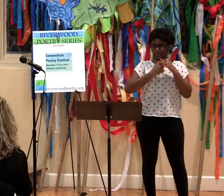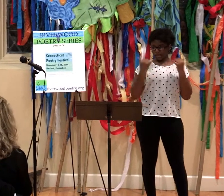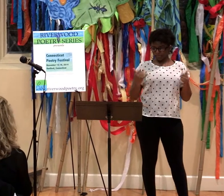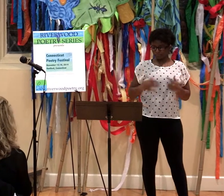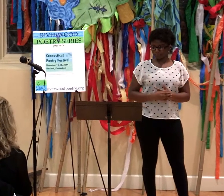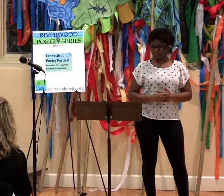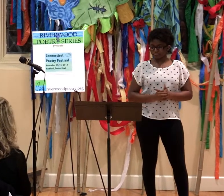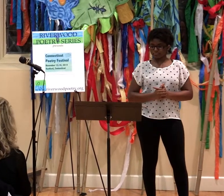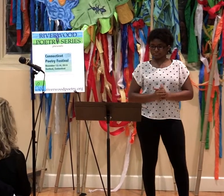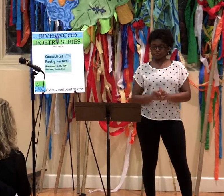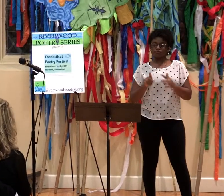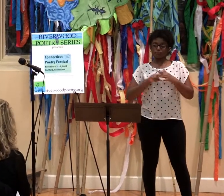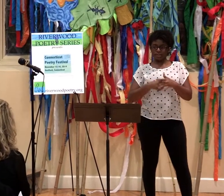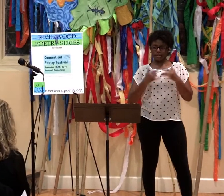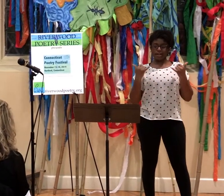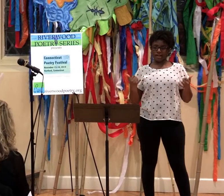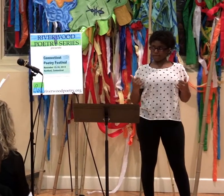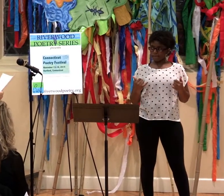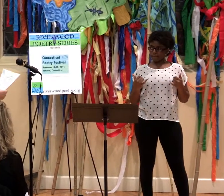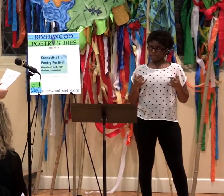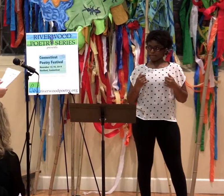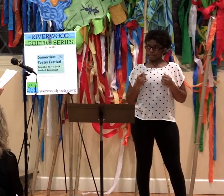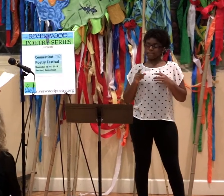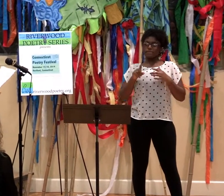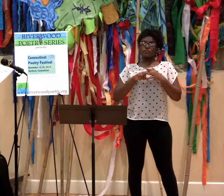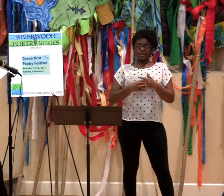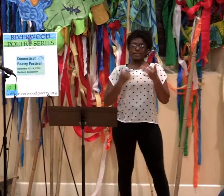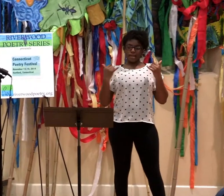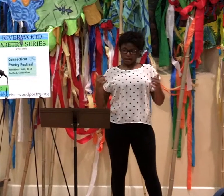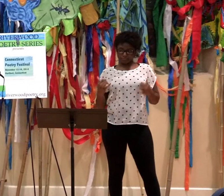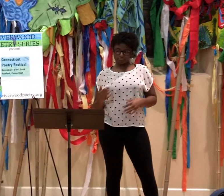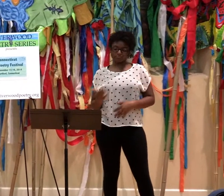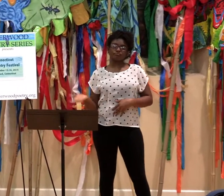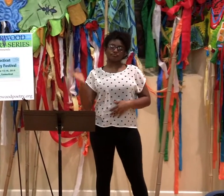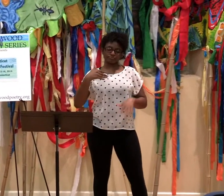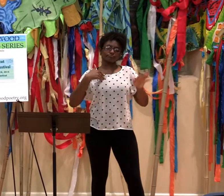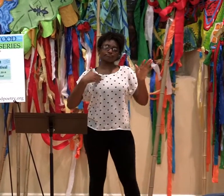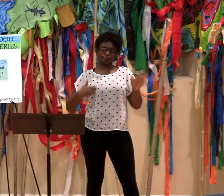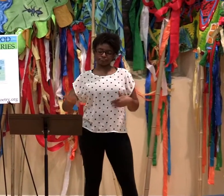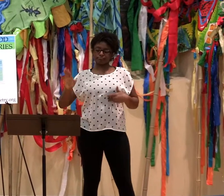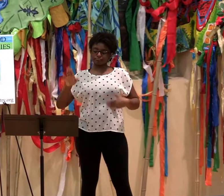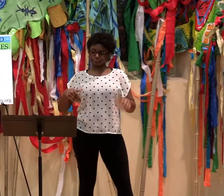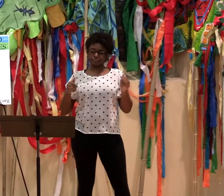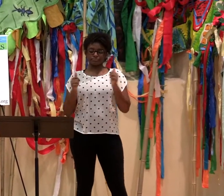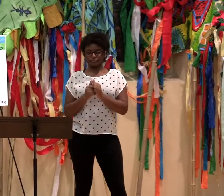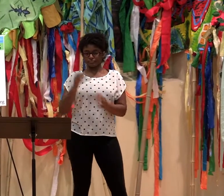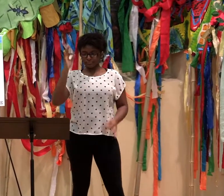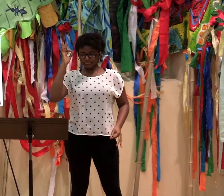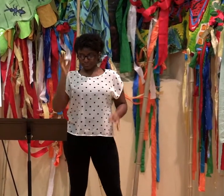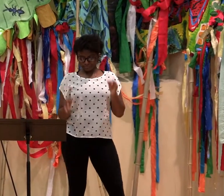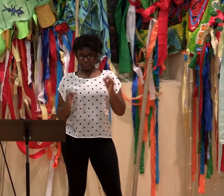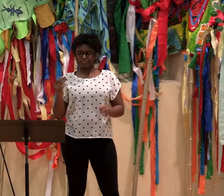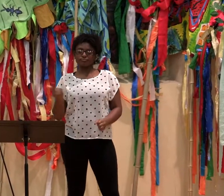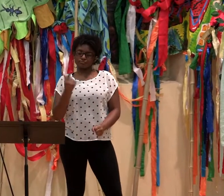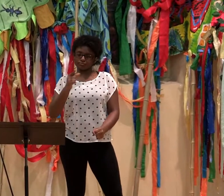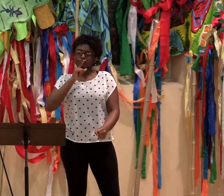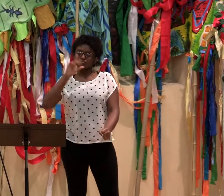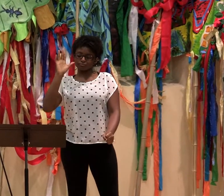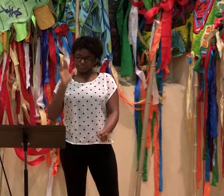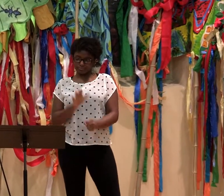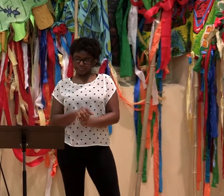My next poem is entitled Start Now. Start now. Come, walk with